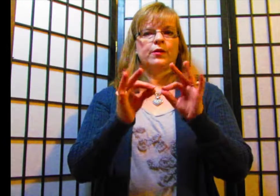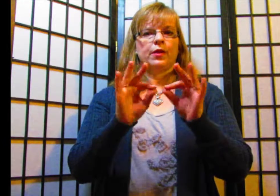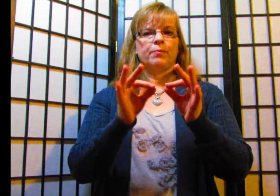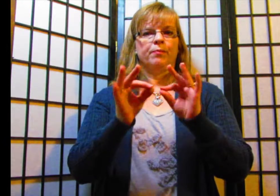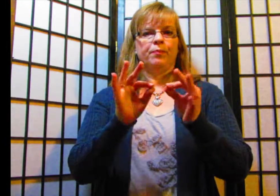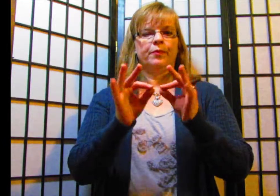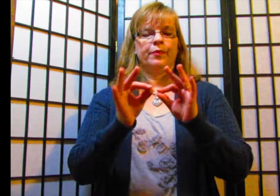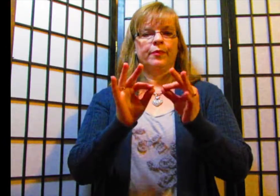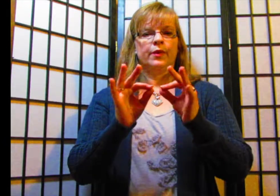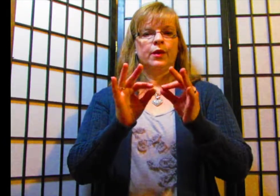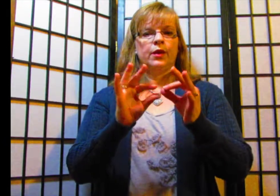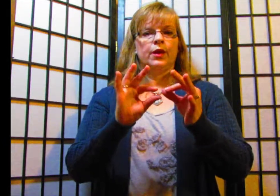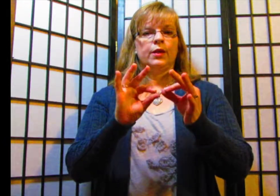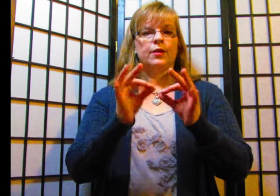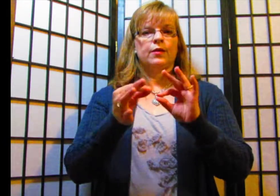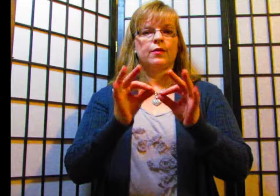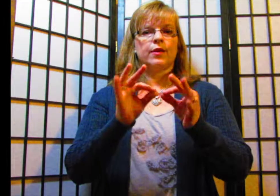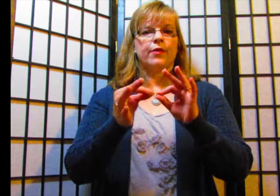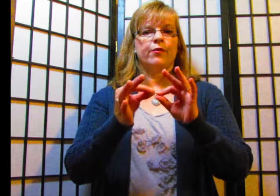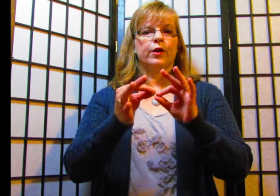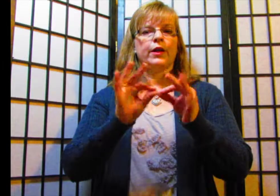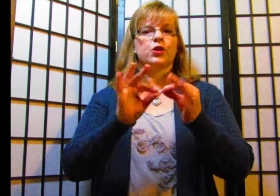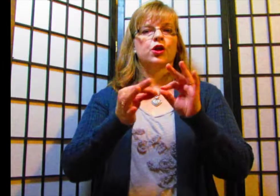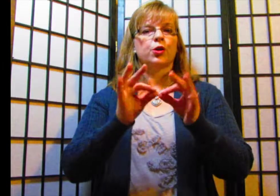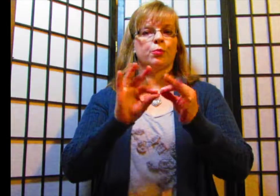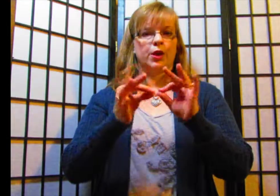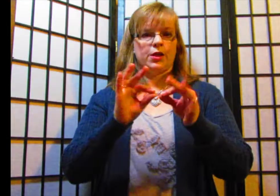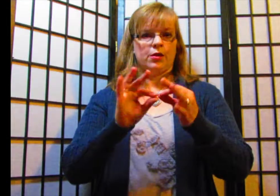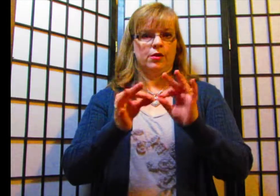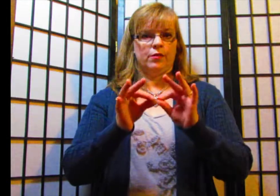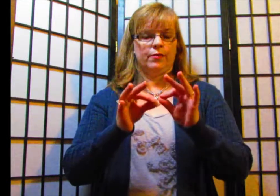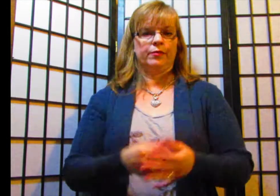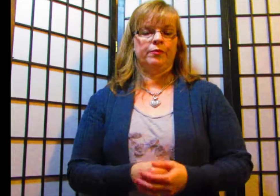them. This is a sign for interpret.